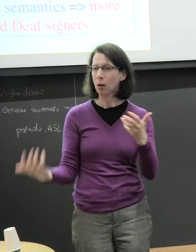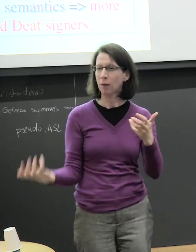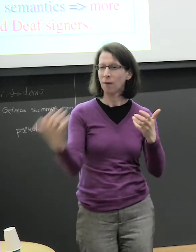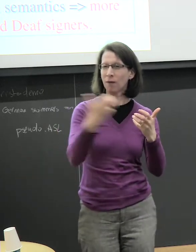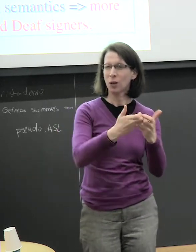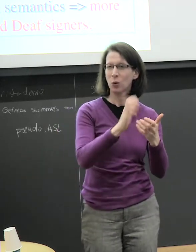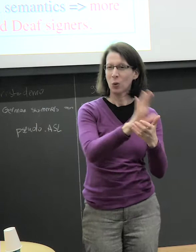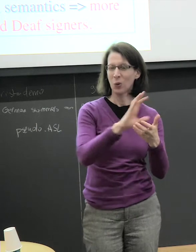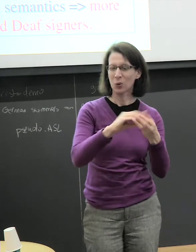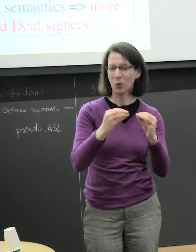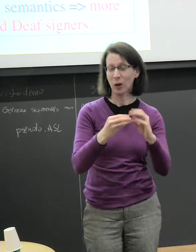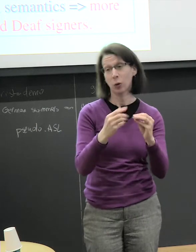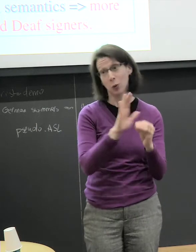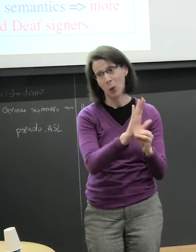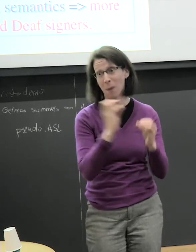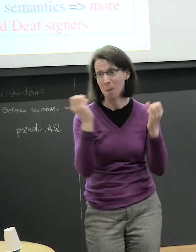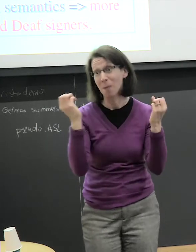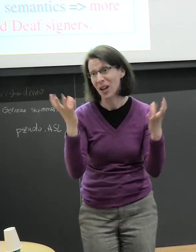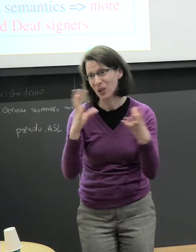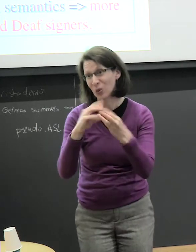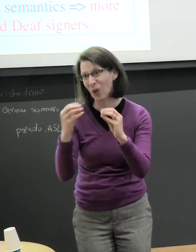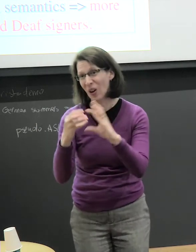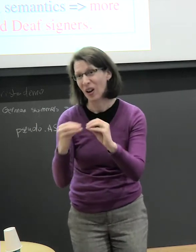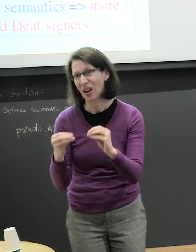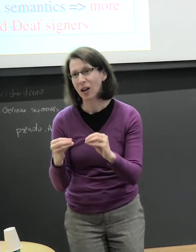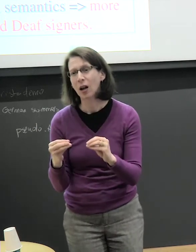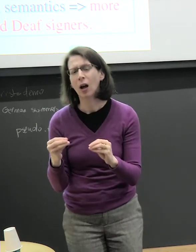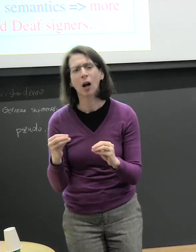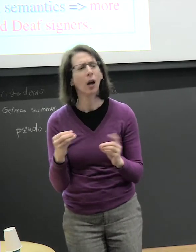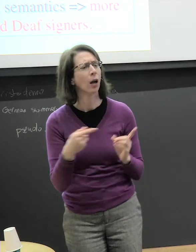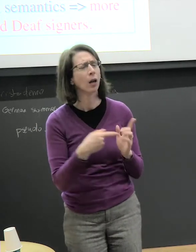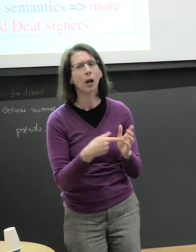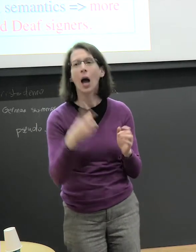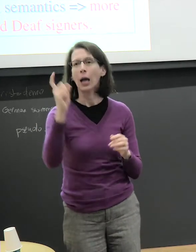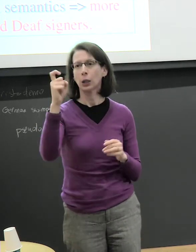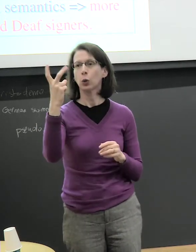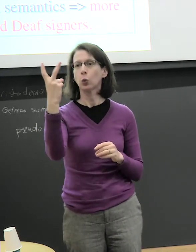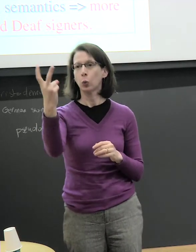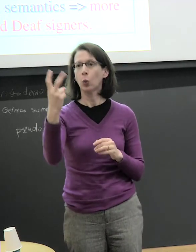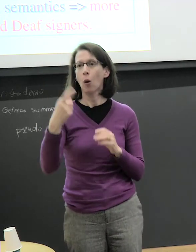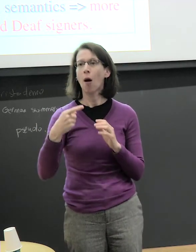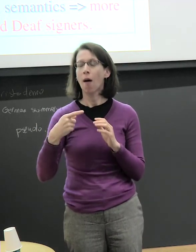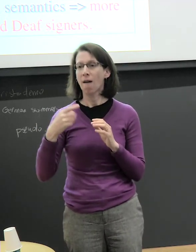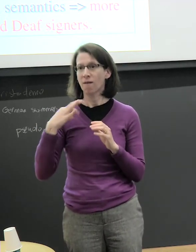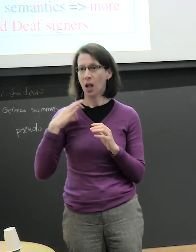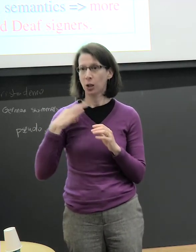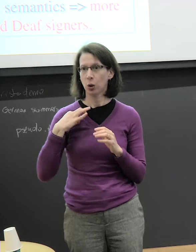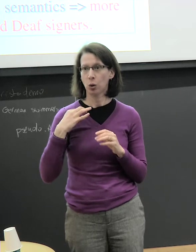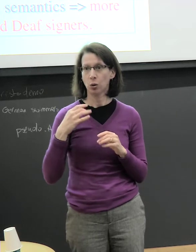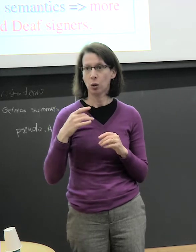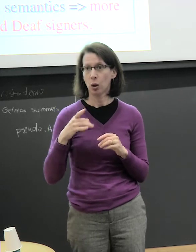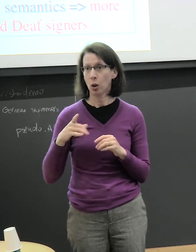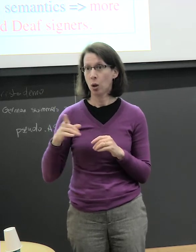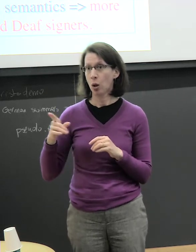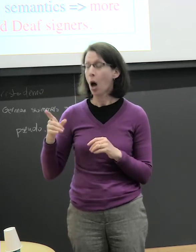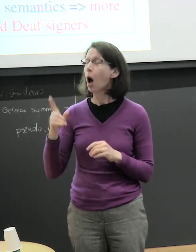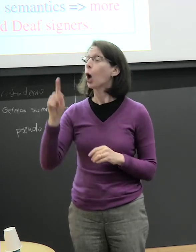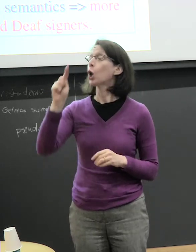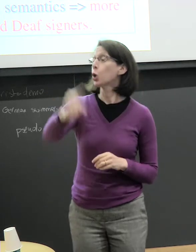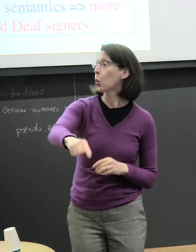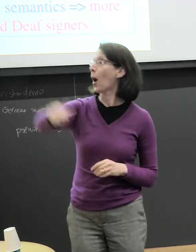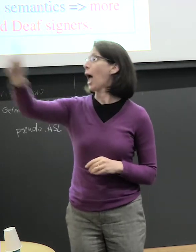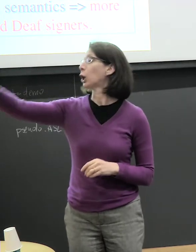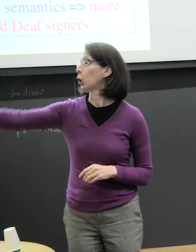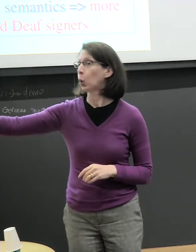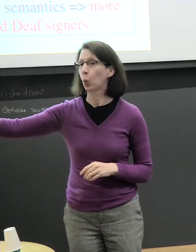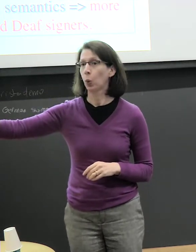story. Can you give an example? I need two volunteers, you and you. Mm-hmm. And I can't say I need two